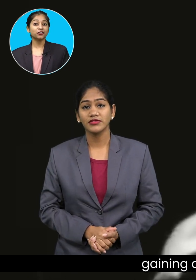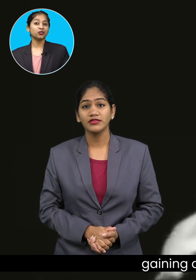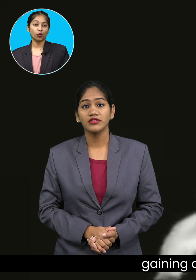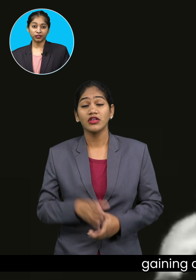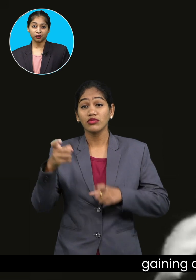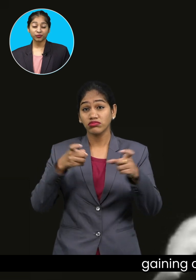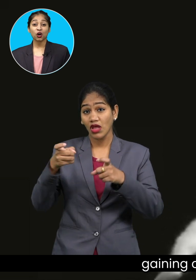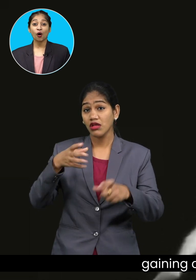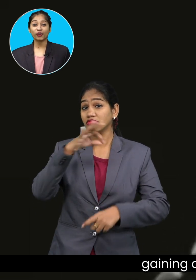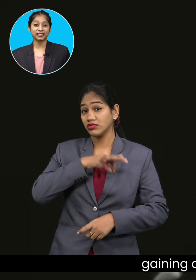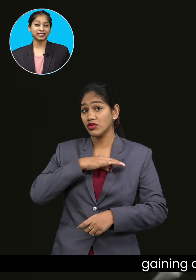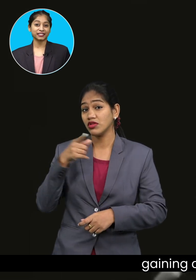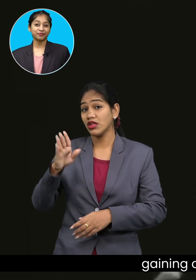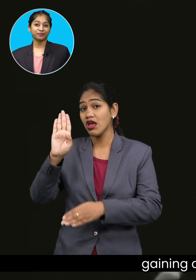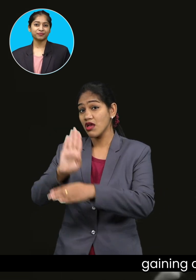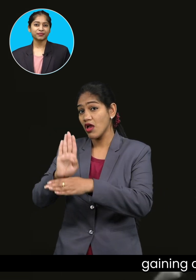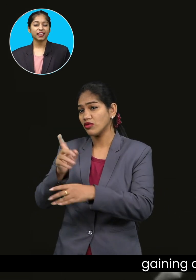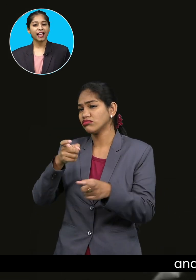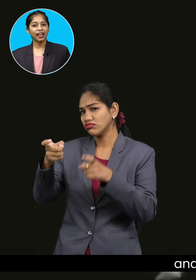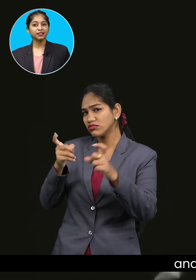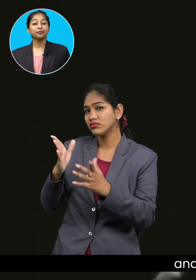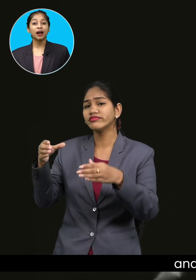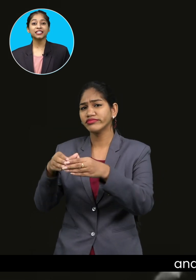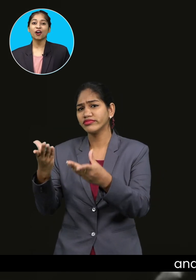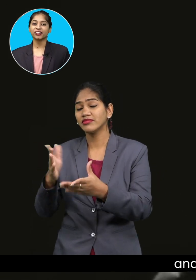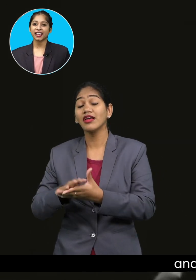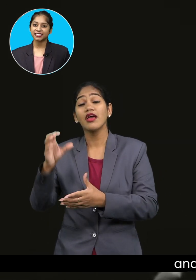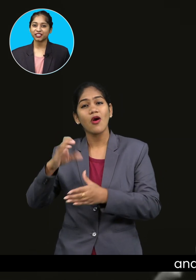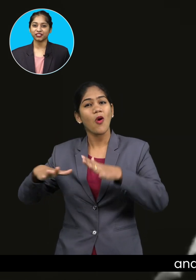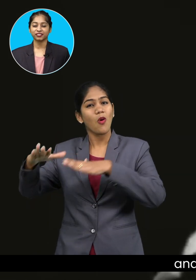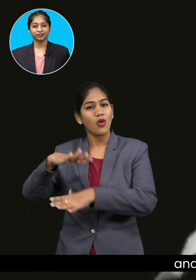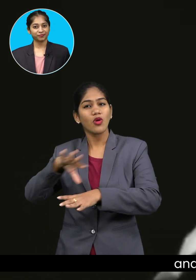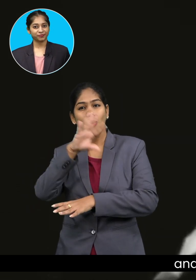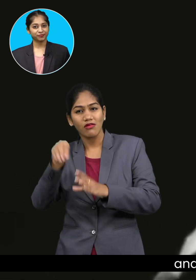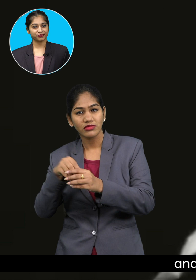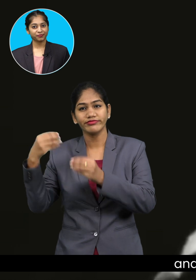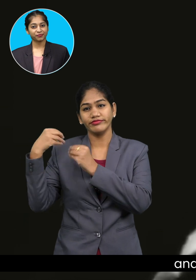gaining control over the Congress and party organization.